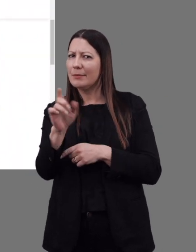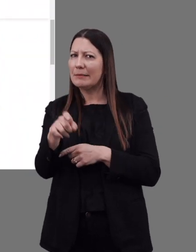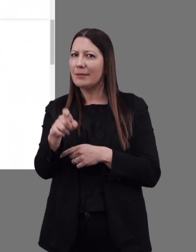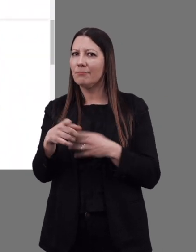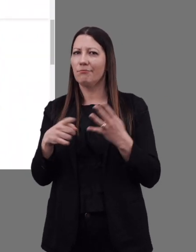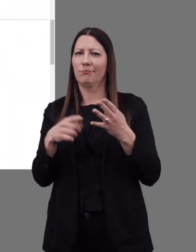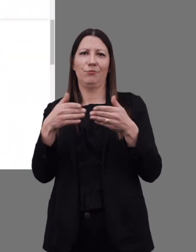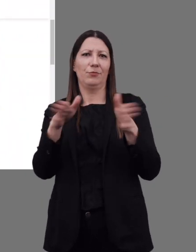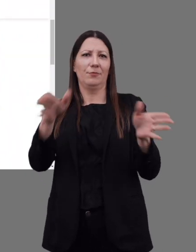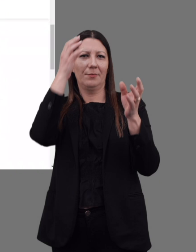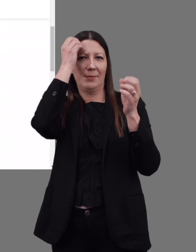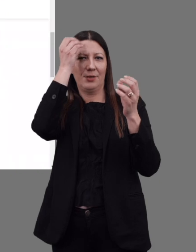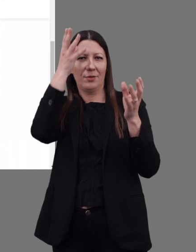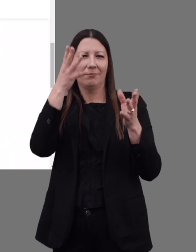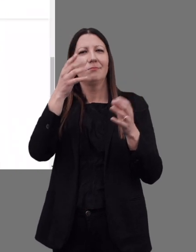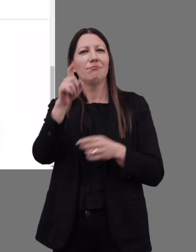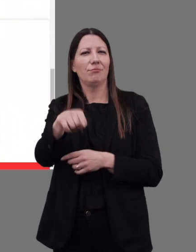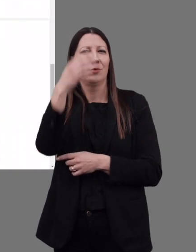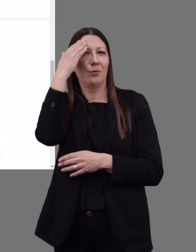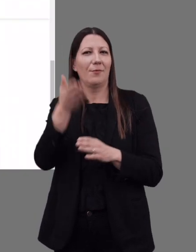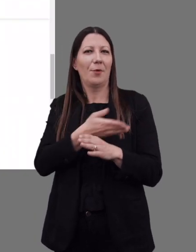information, things I need to know before applying.